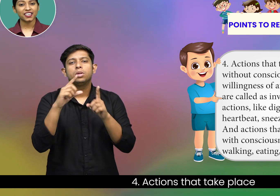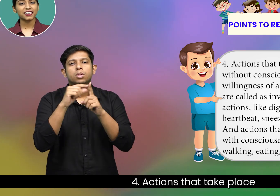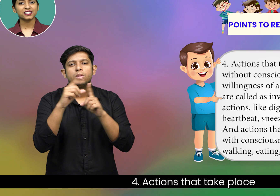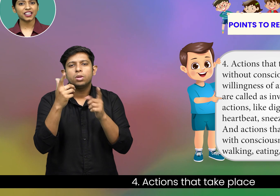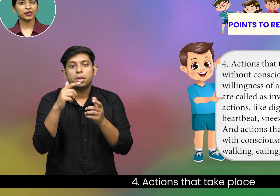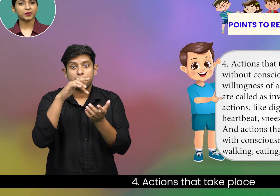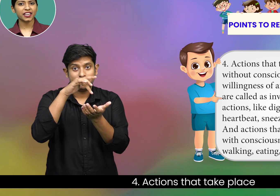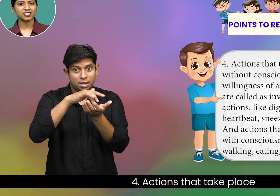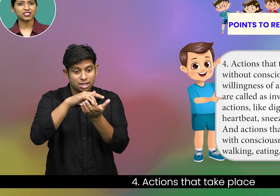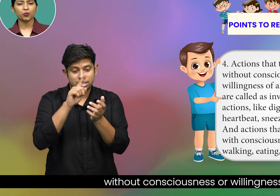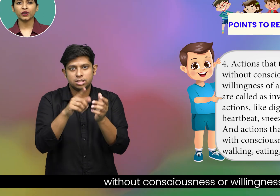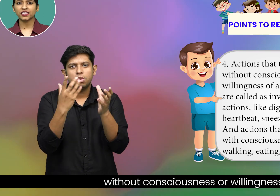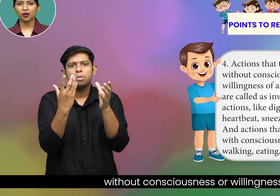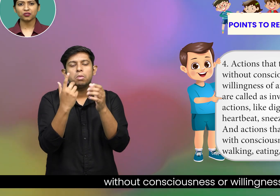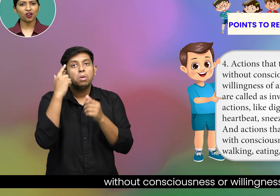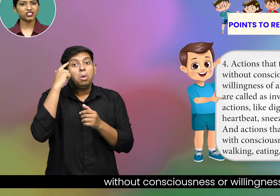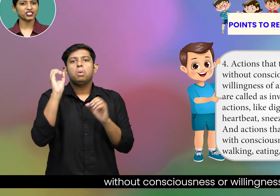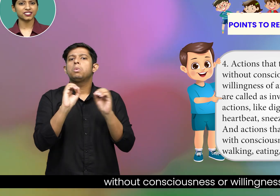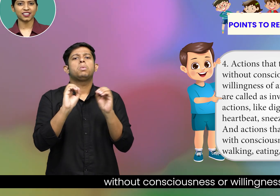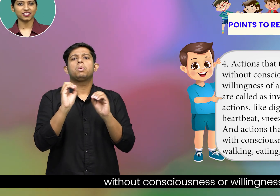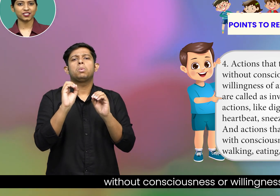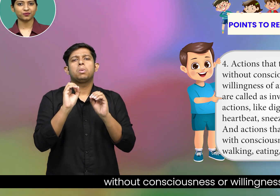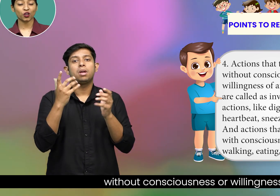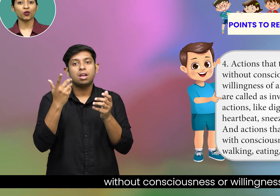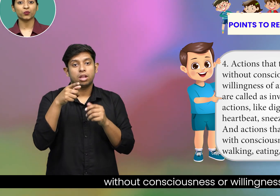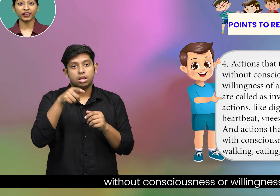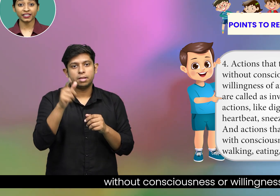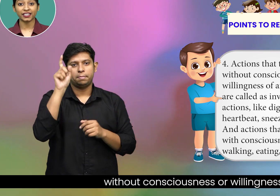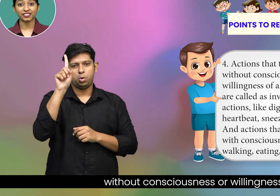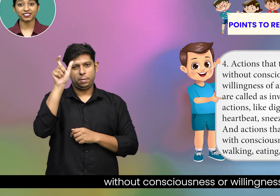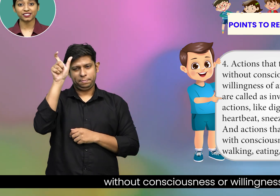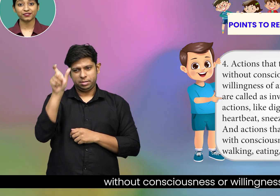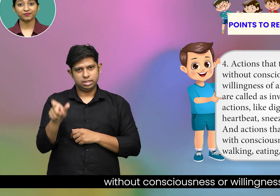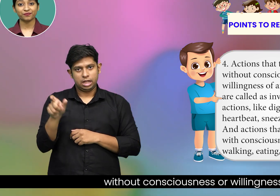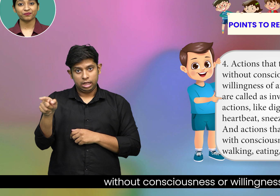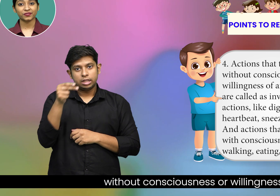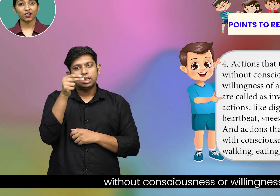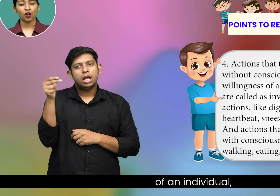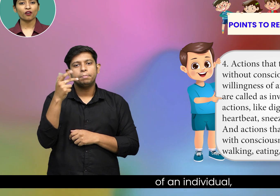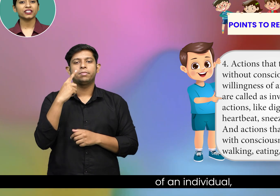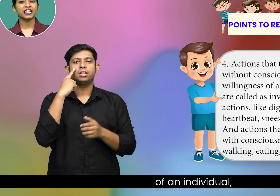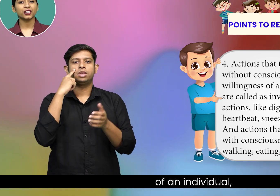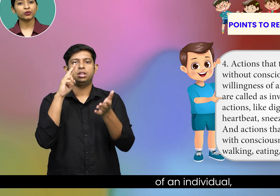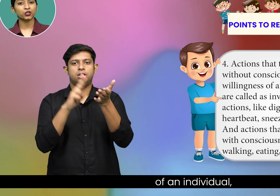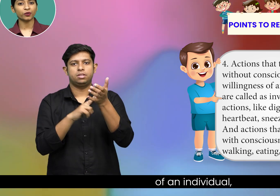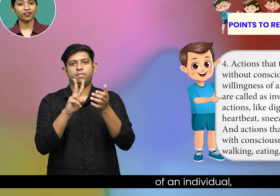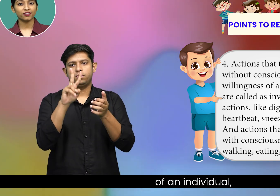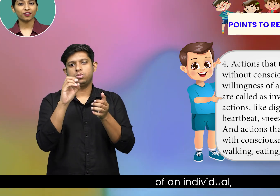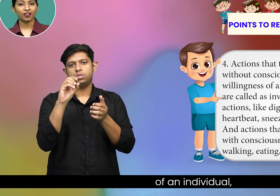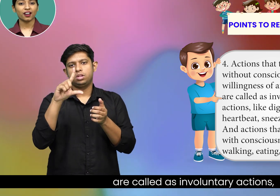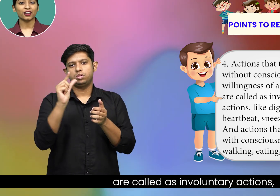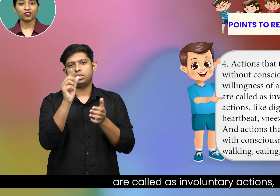Actions that take place without consciousness or willingness of an